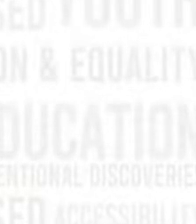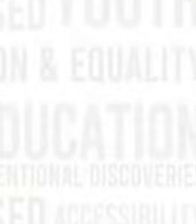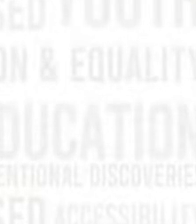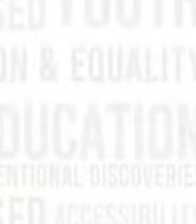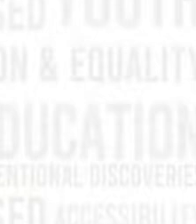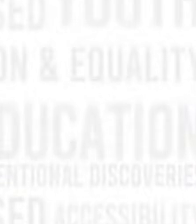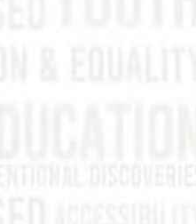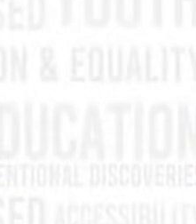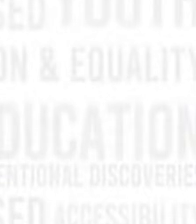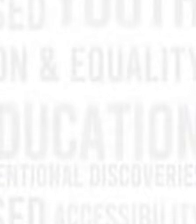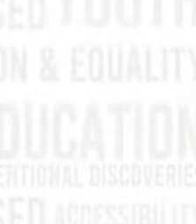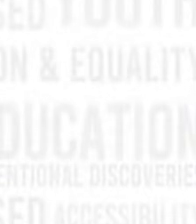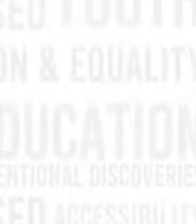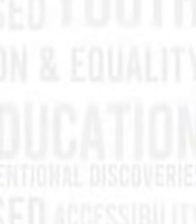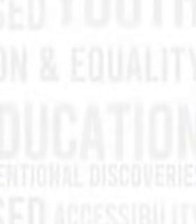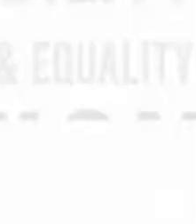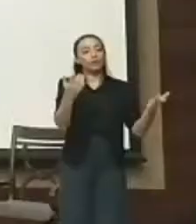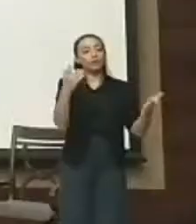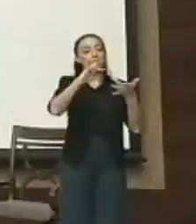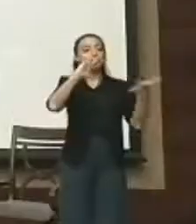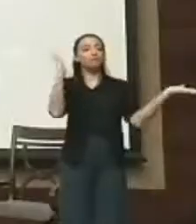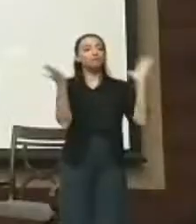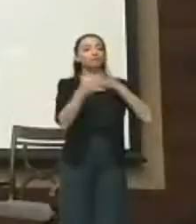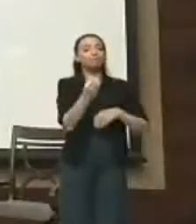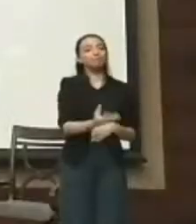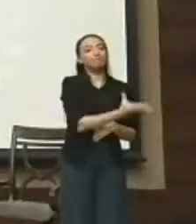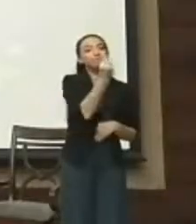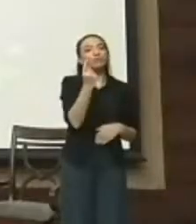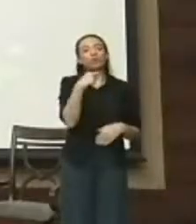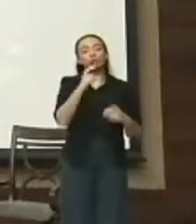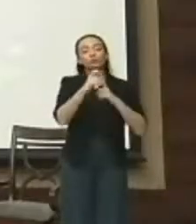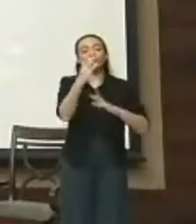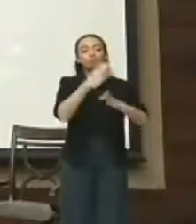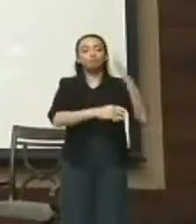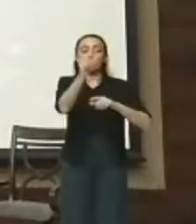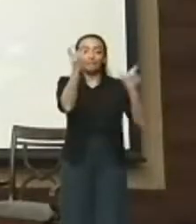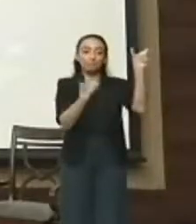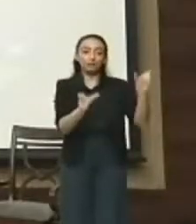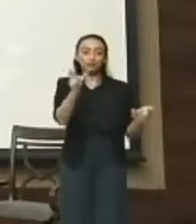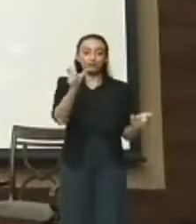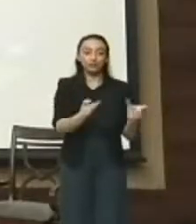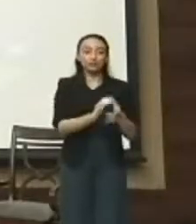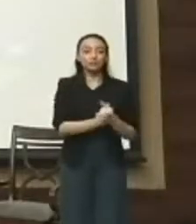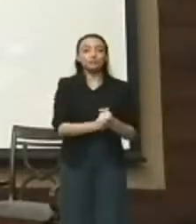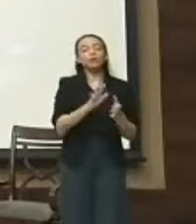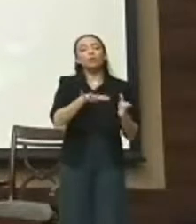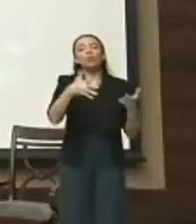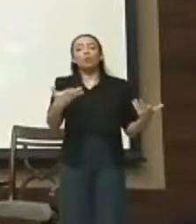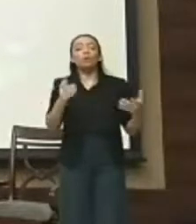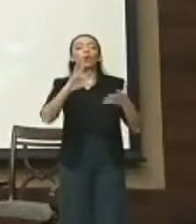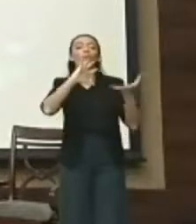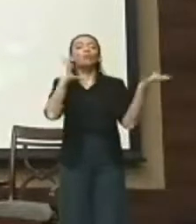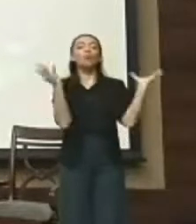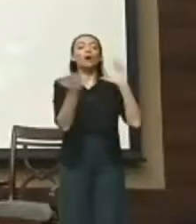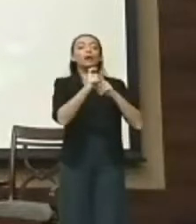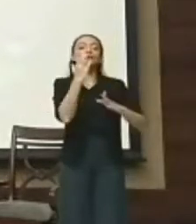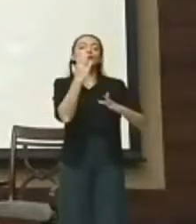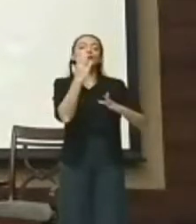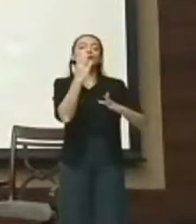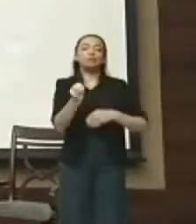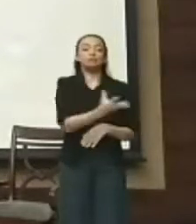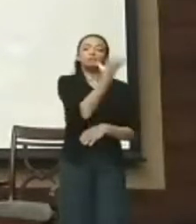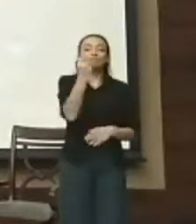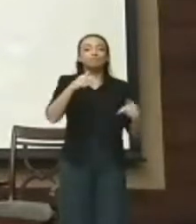I welcome all of you to the International Day of Persons with Disabilities, or World Disability